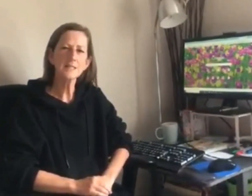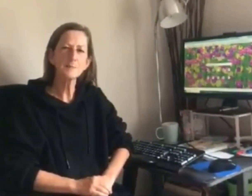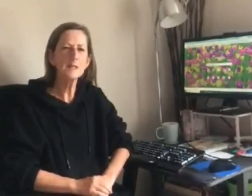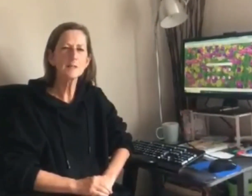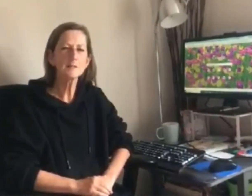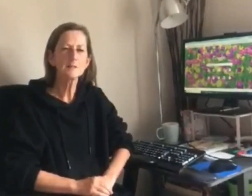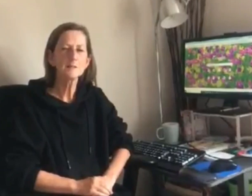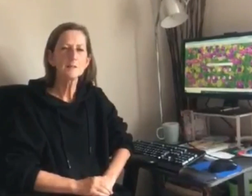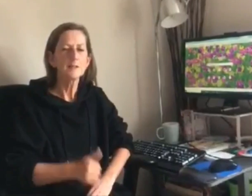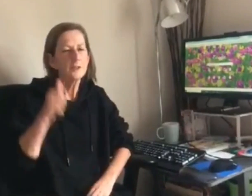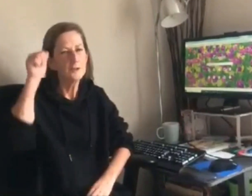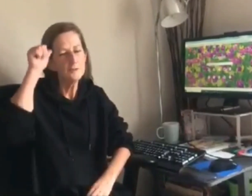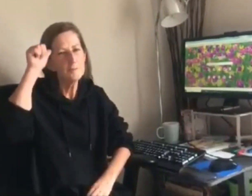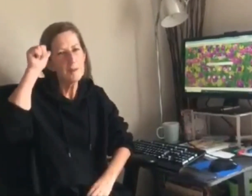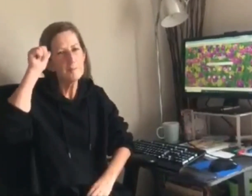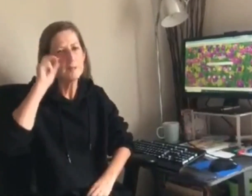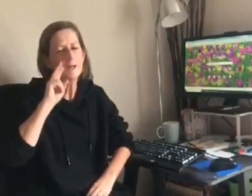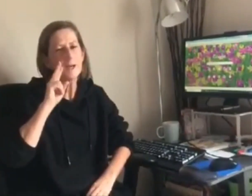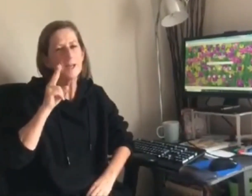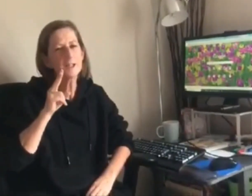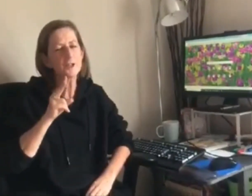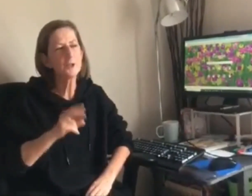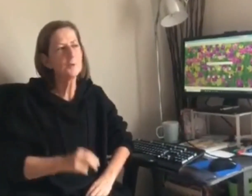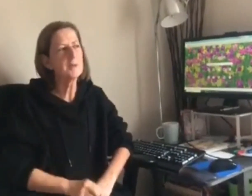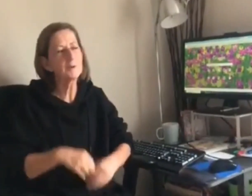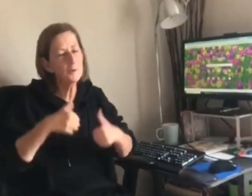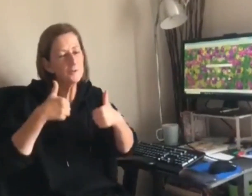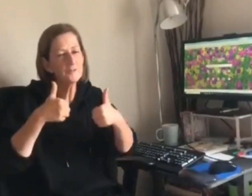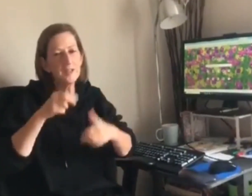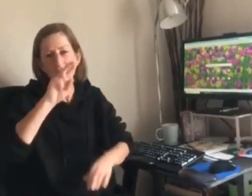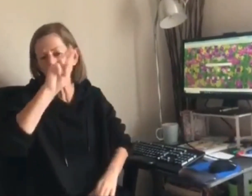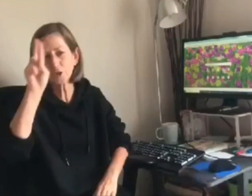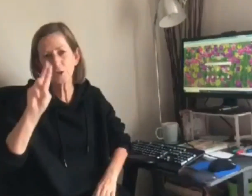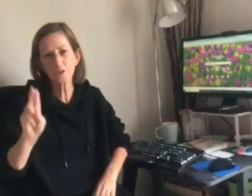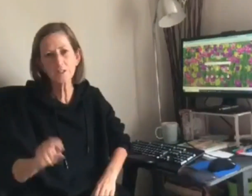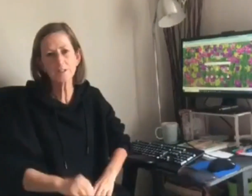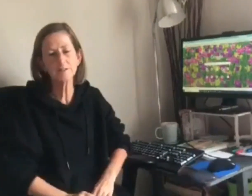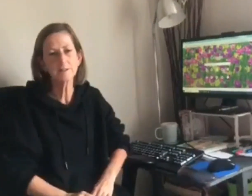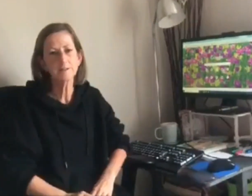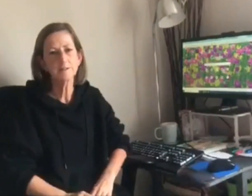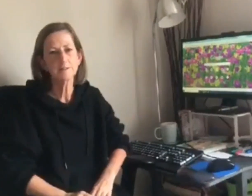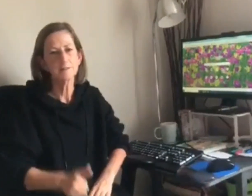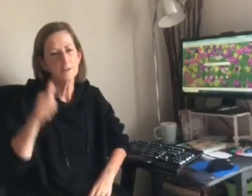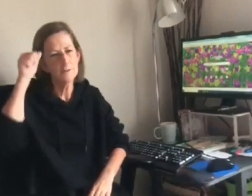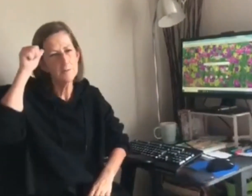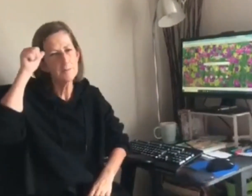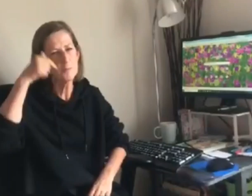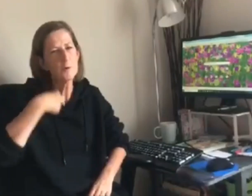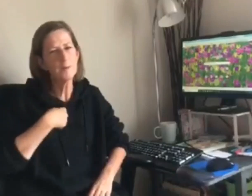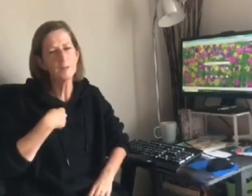week? Can you remember I asked you about your favourite colours? Can you remember what mine